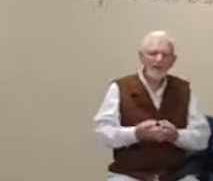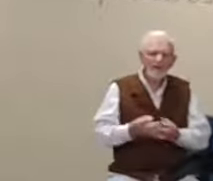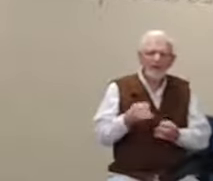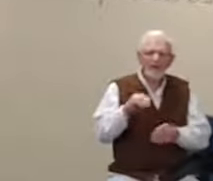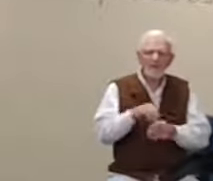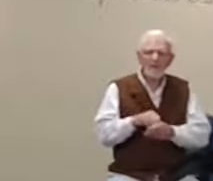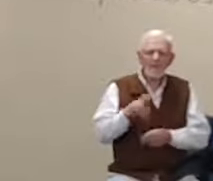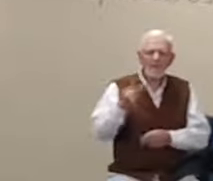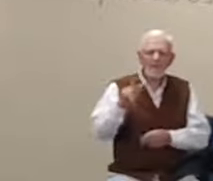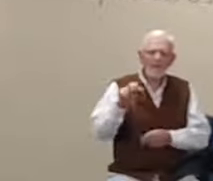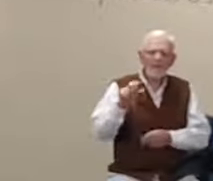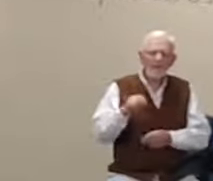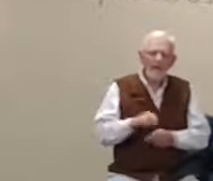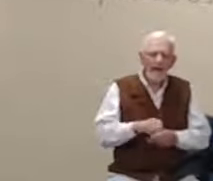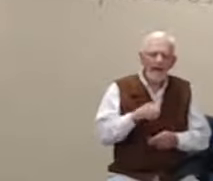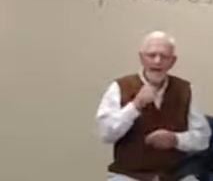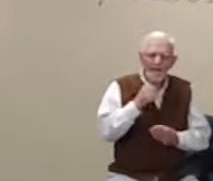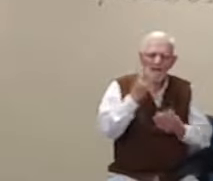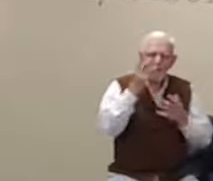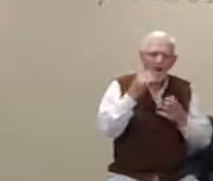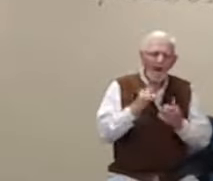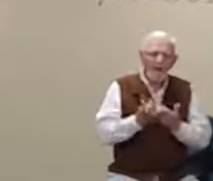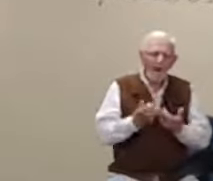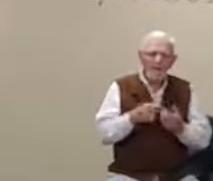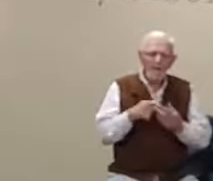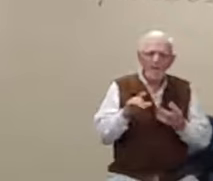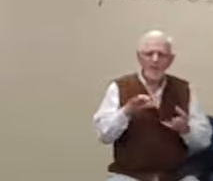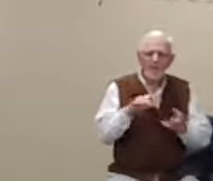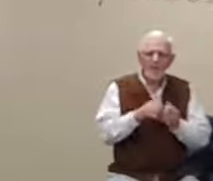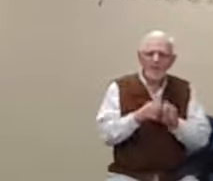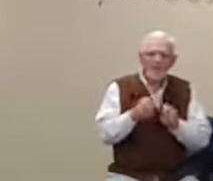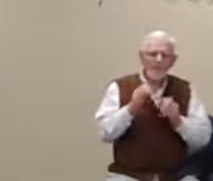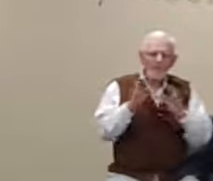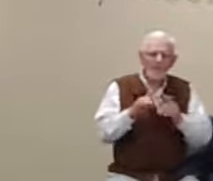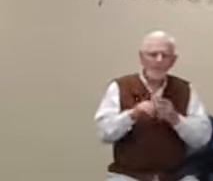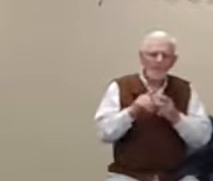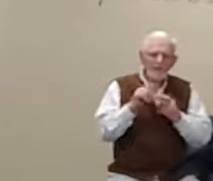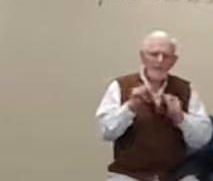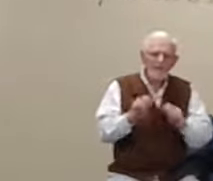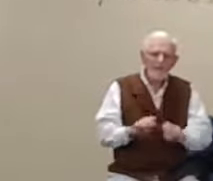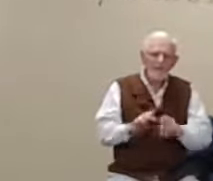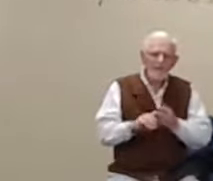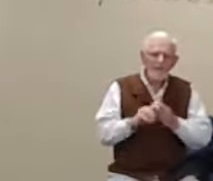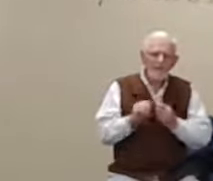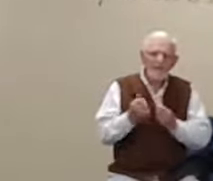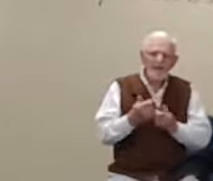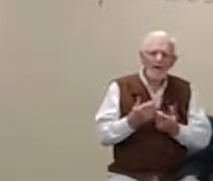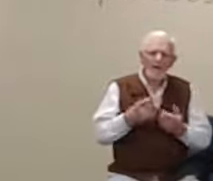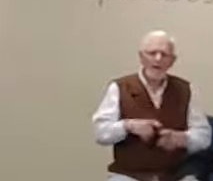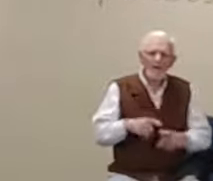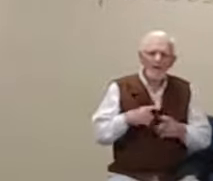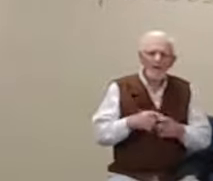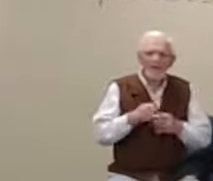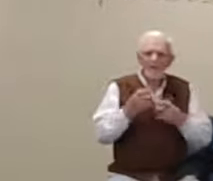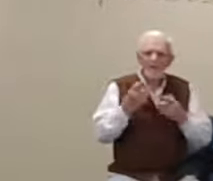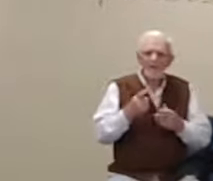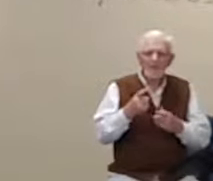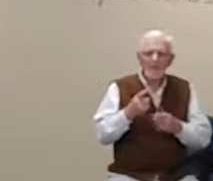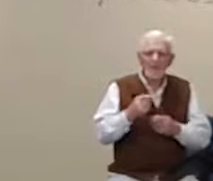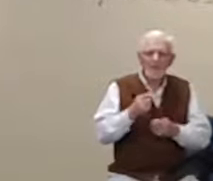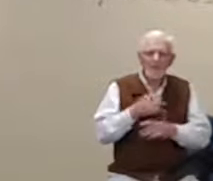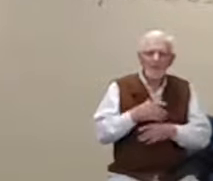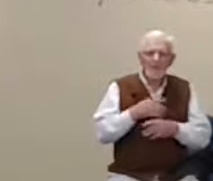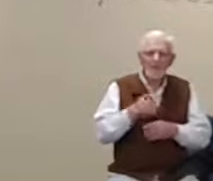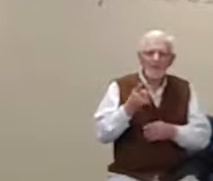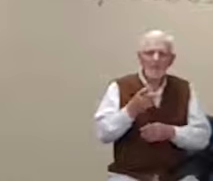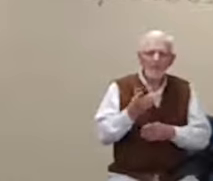van, and I don't know how we're going to get from Sunday to Sunday or how we're going to live. And I really appreciate you guys